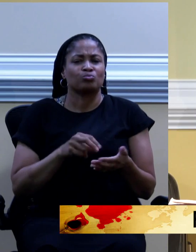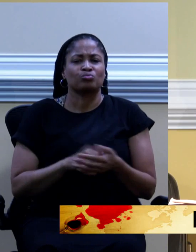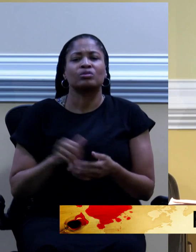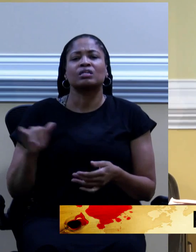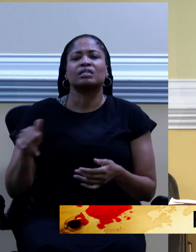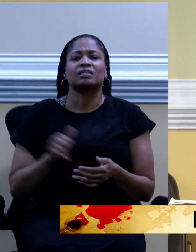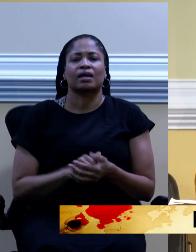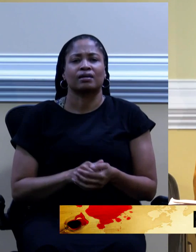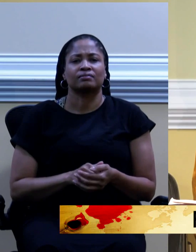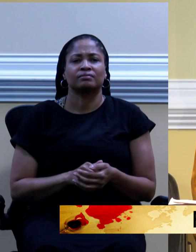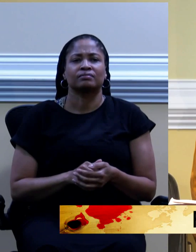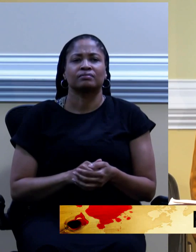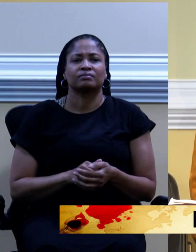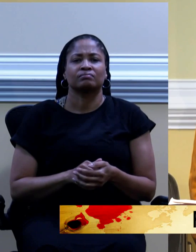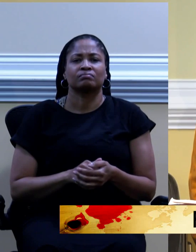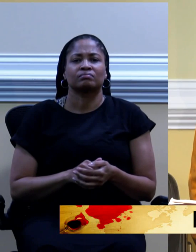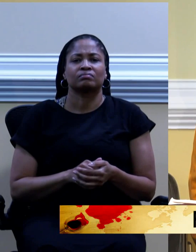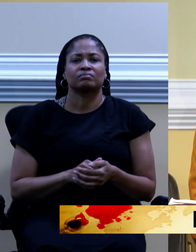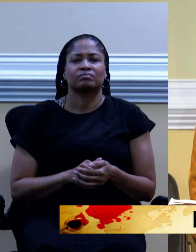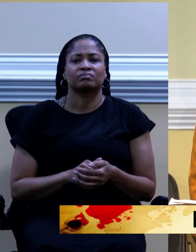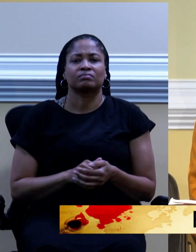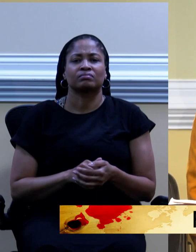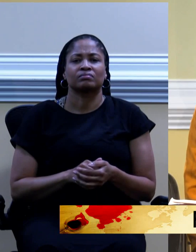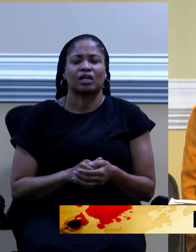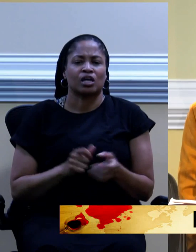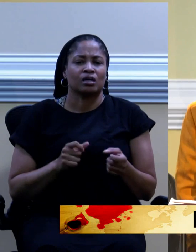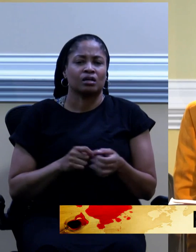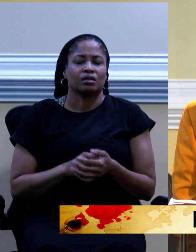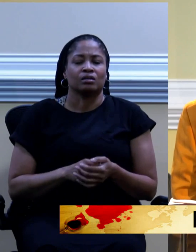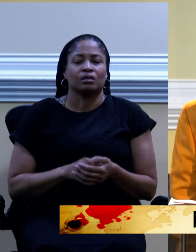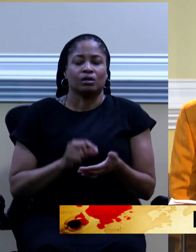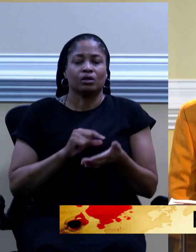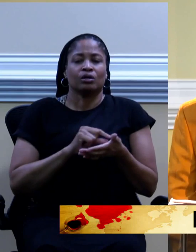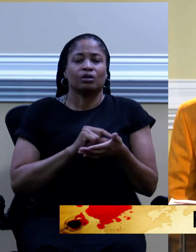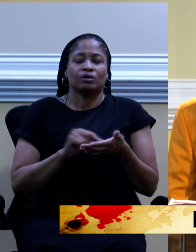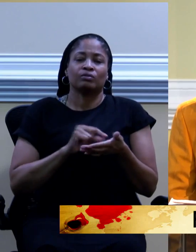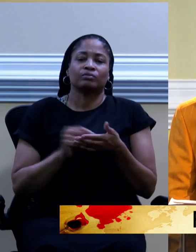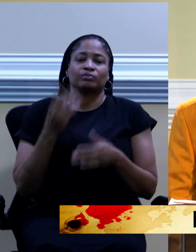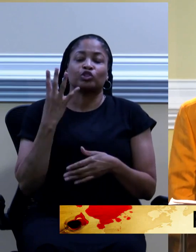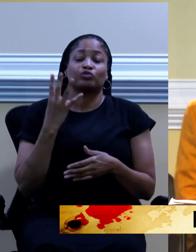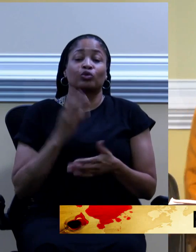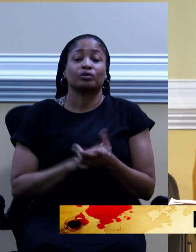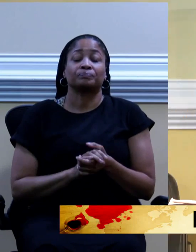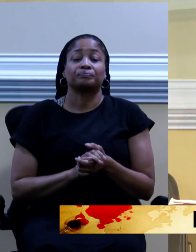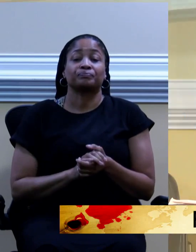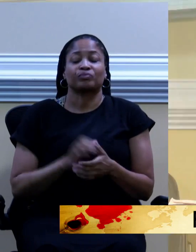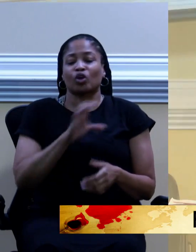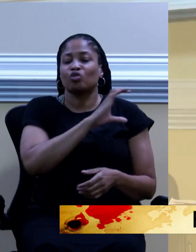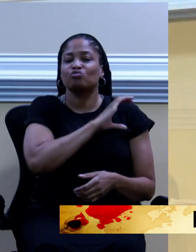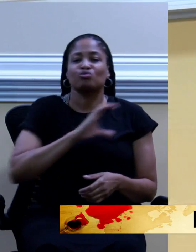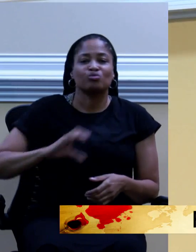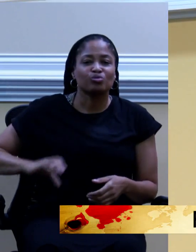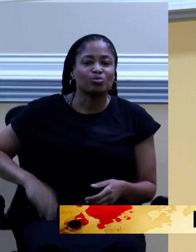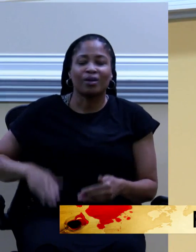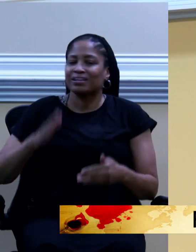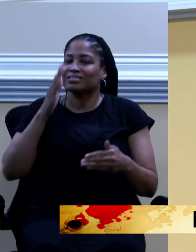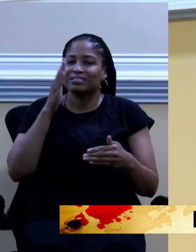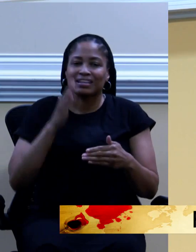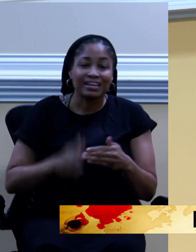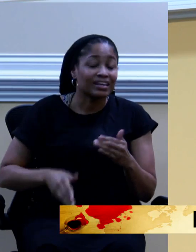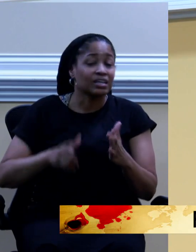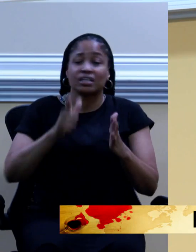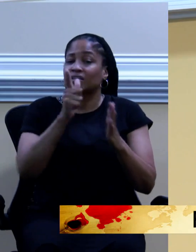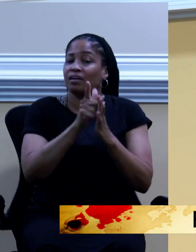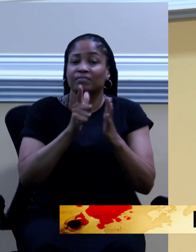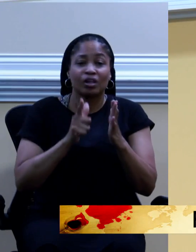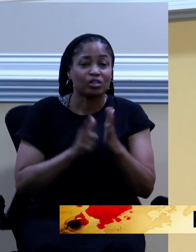So they went about to establish their own righteousness. What verse are we? We have verse 4. Go ahead and read. For Christ is the end of the law